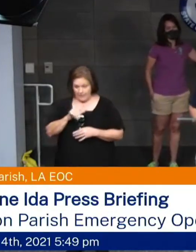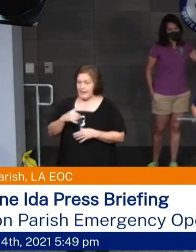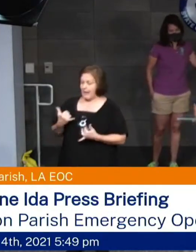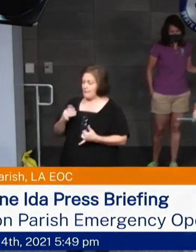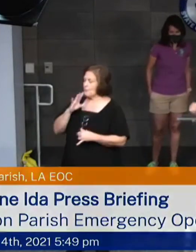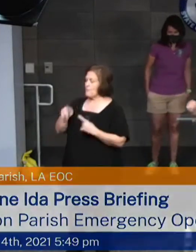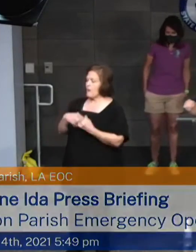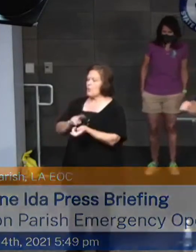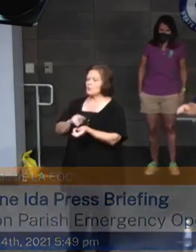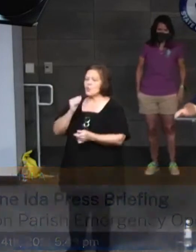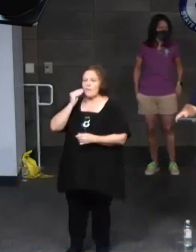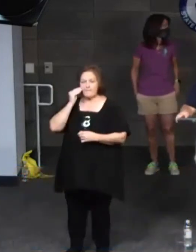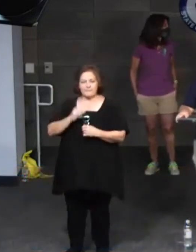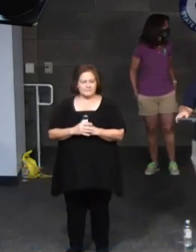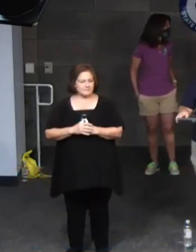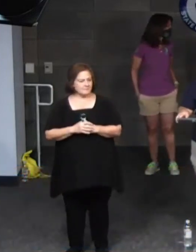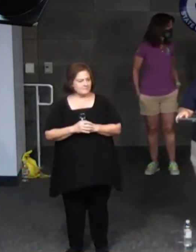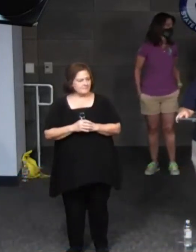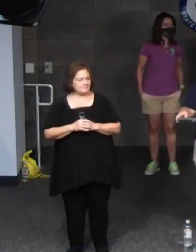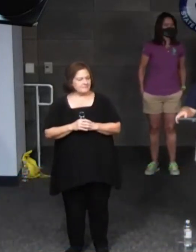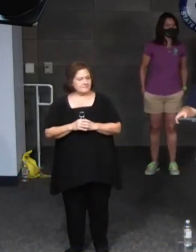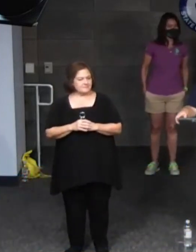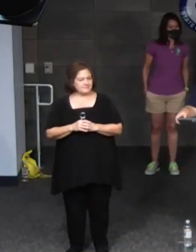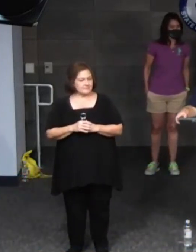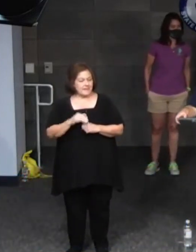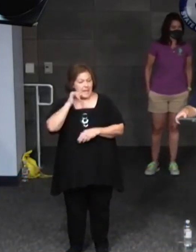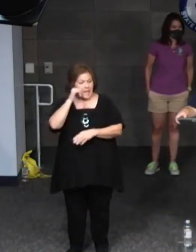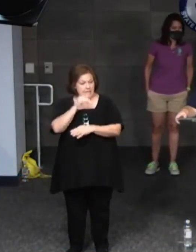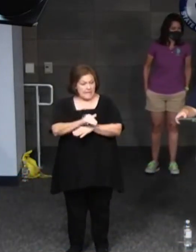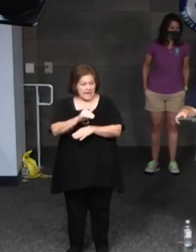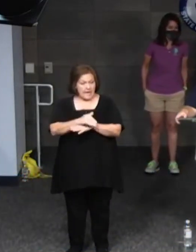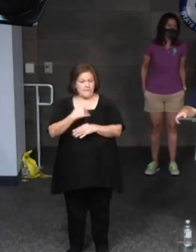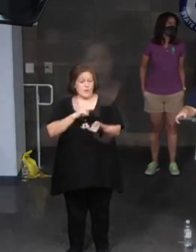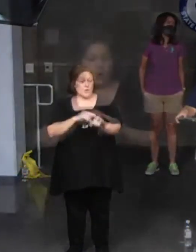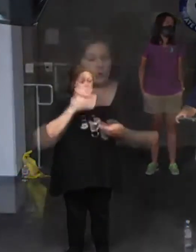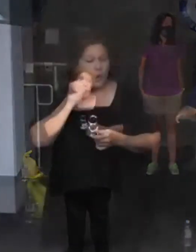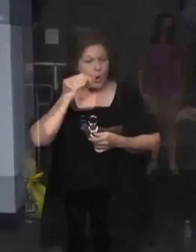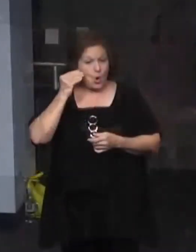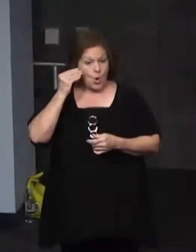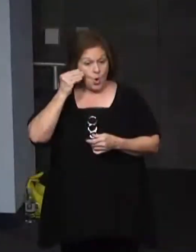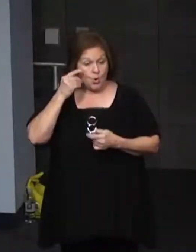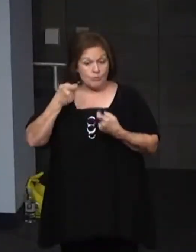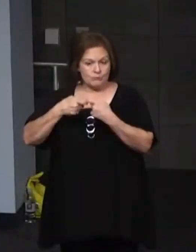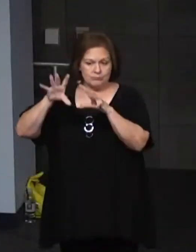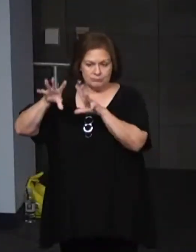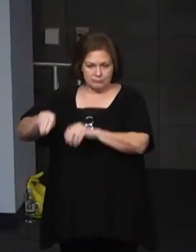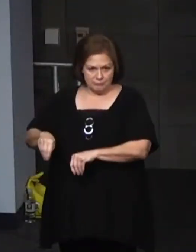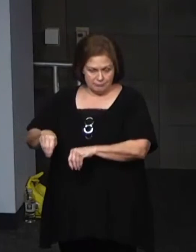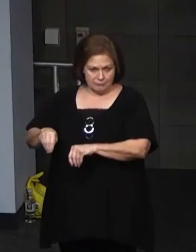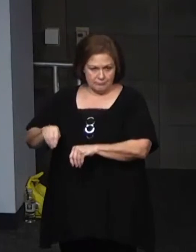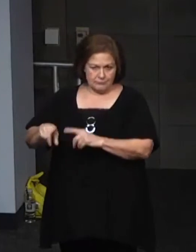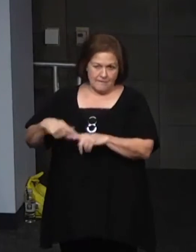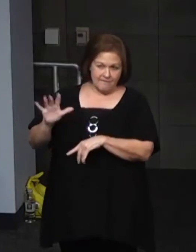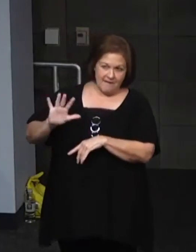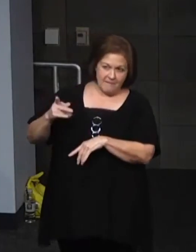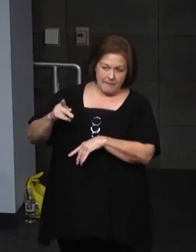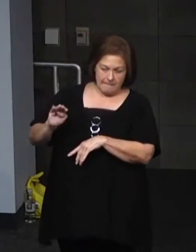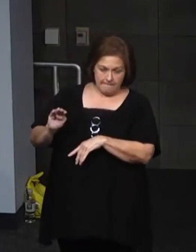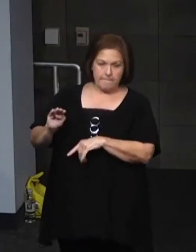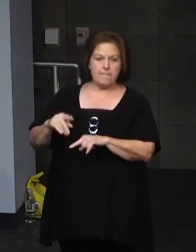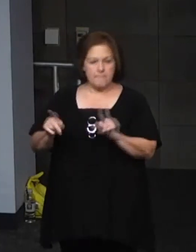All right. Last night we had a nursing home lose generator power around 5 p.m., but we were